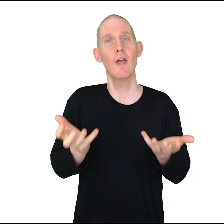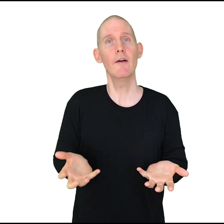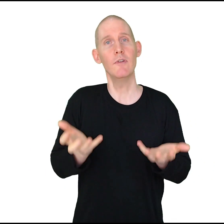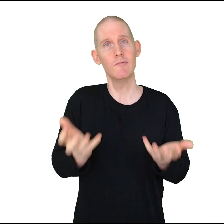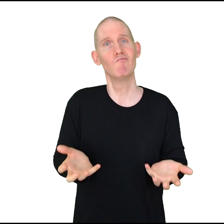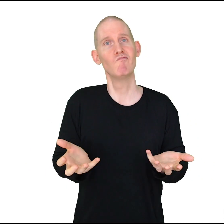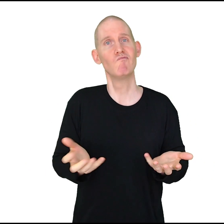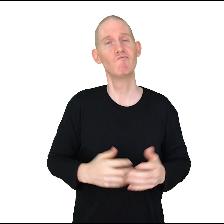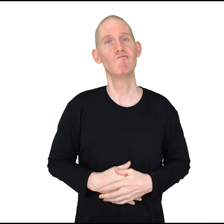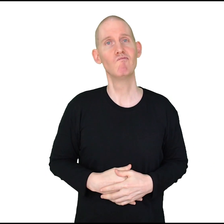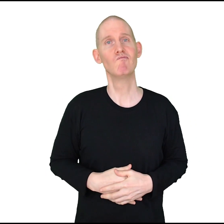heavy.